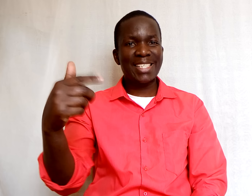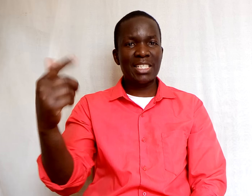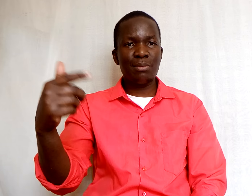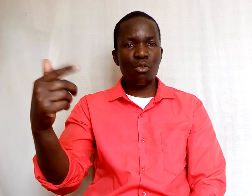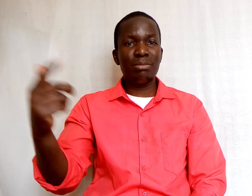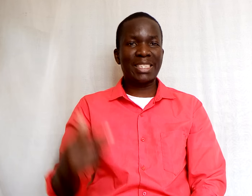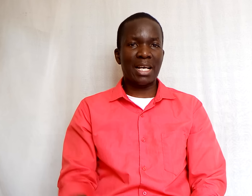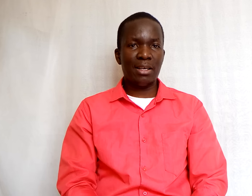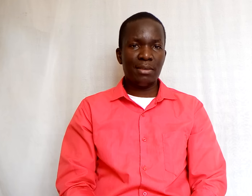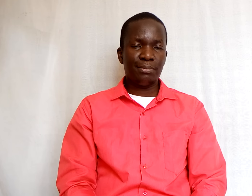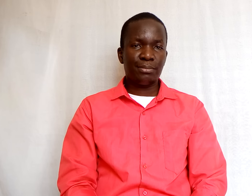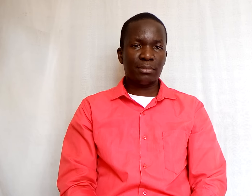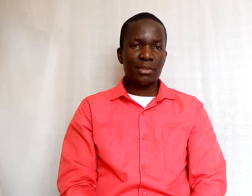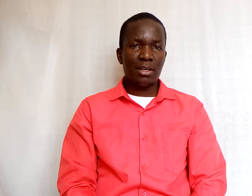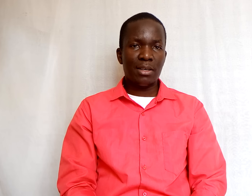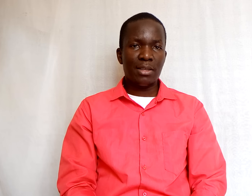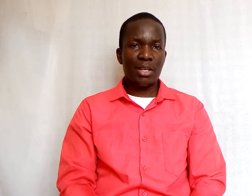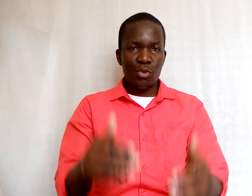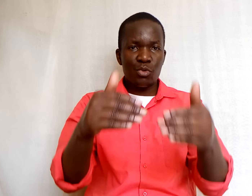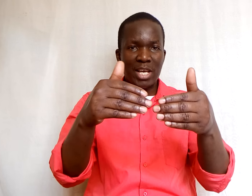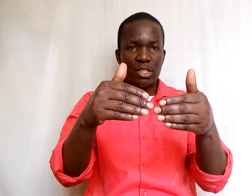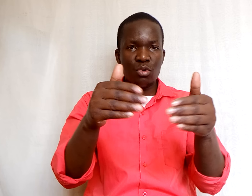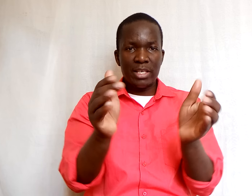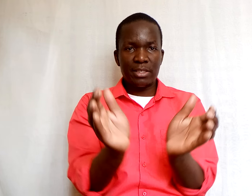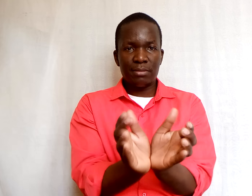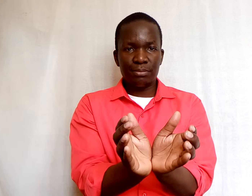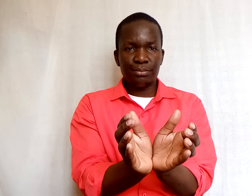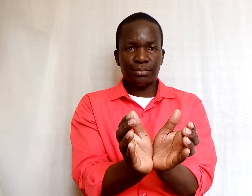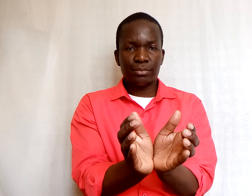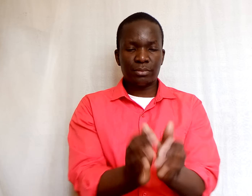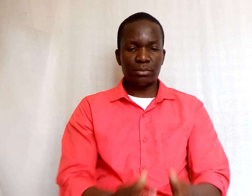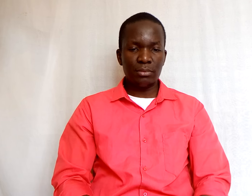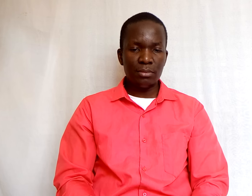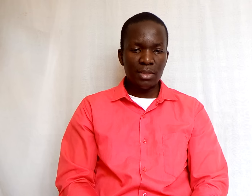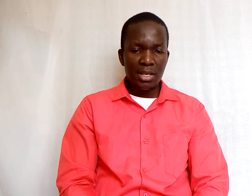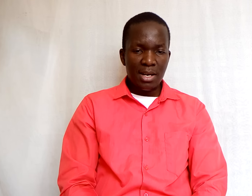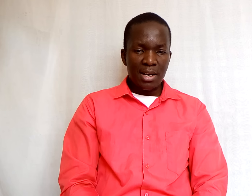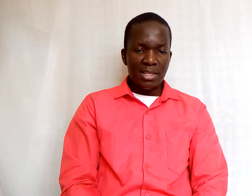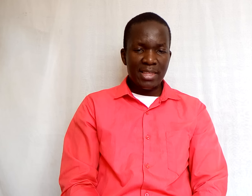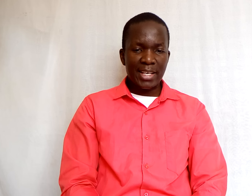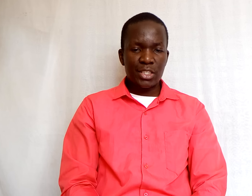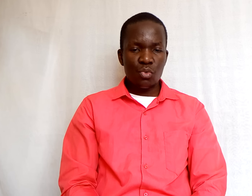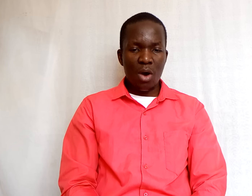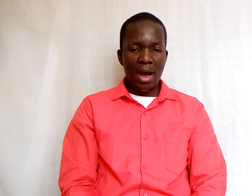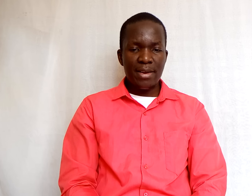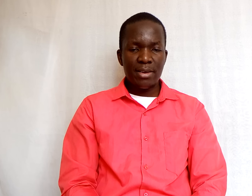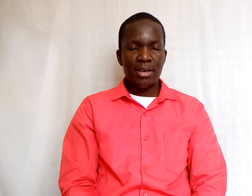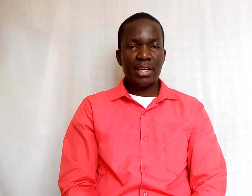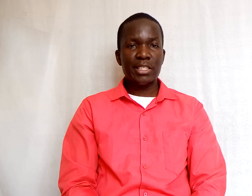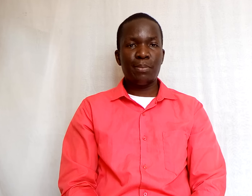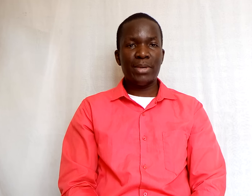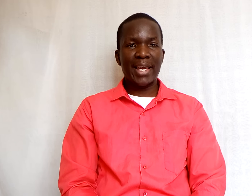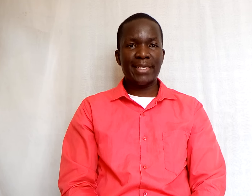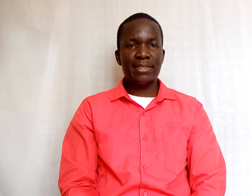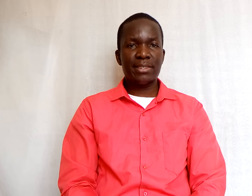it more better than when you just do this. The next word is plates.